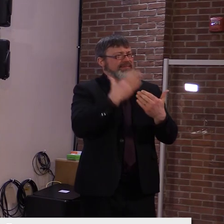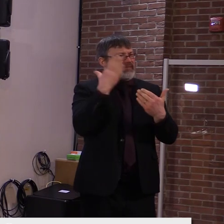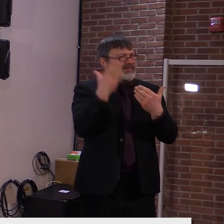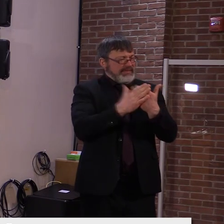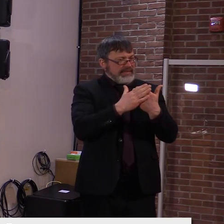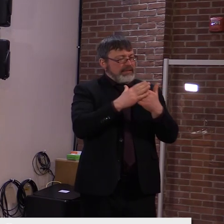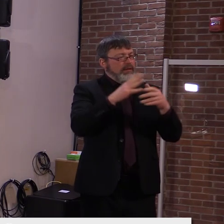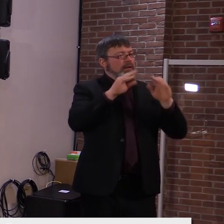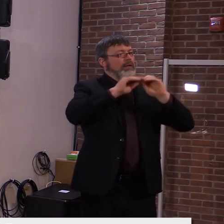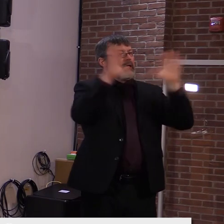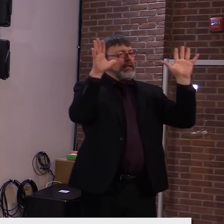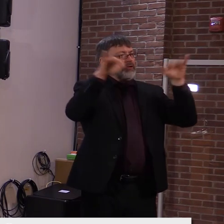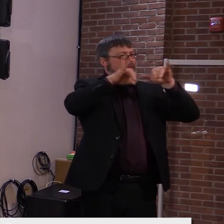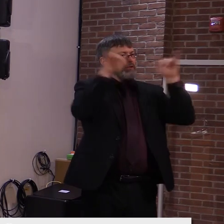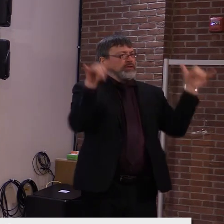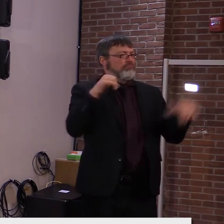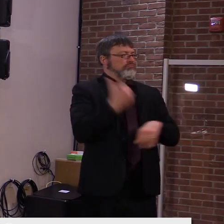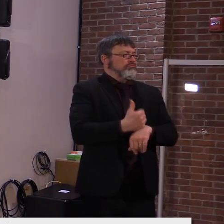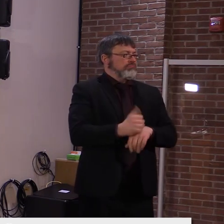Secretary Smith,